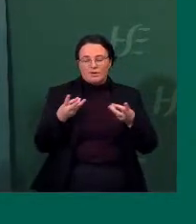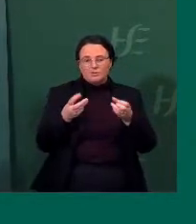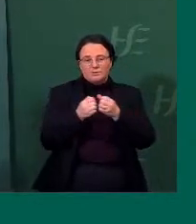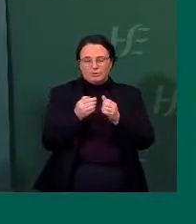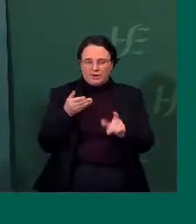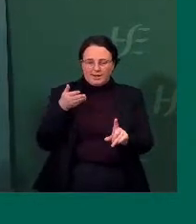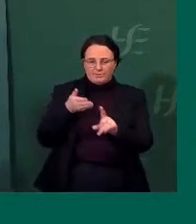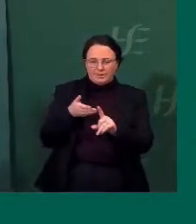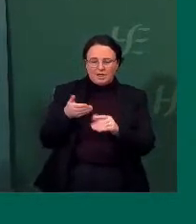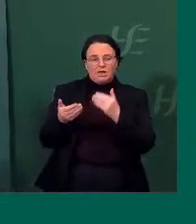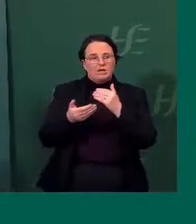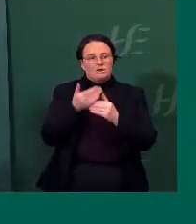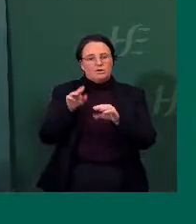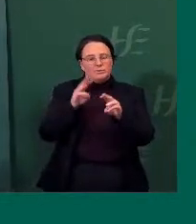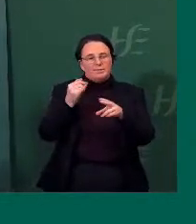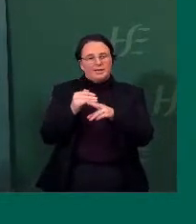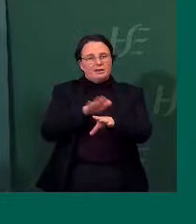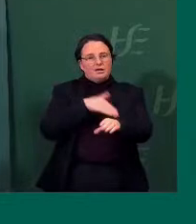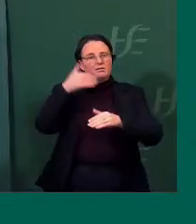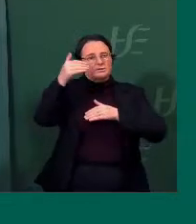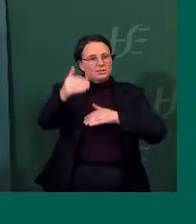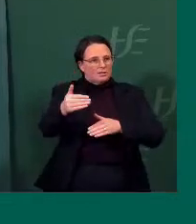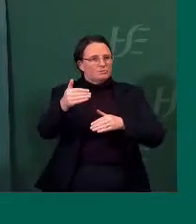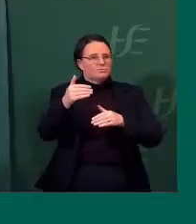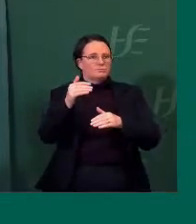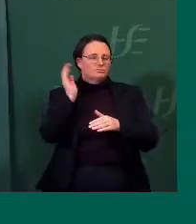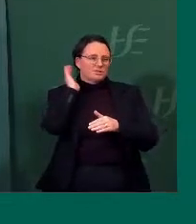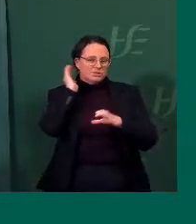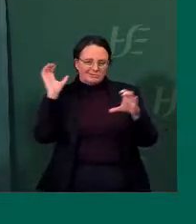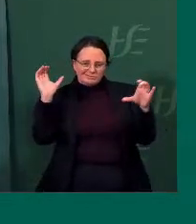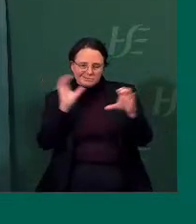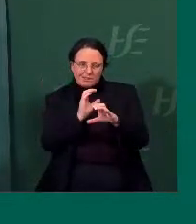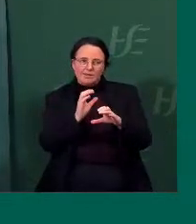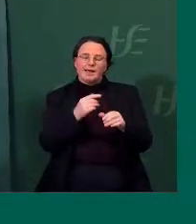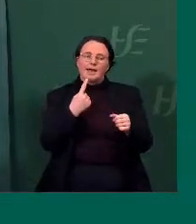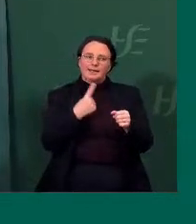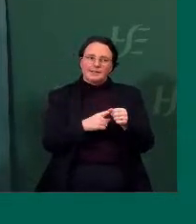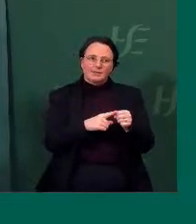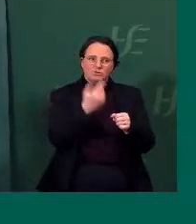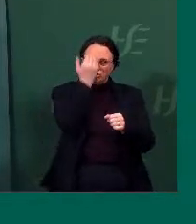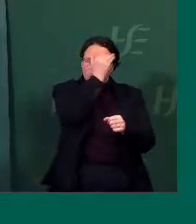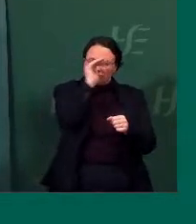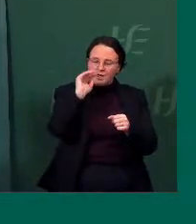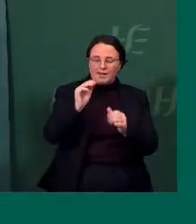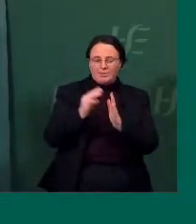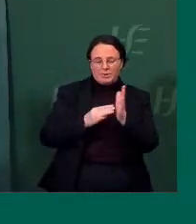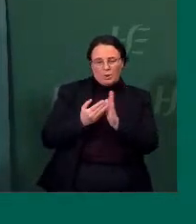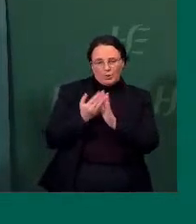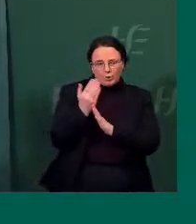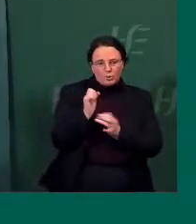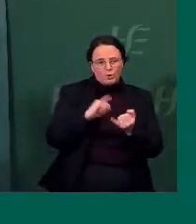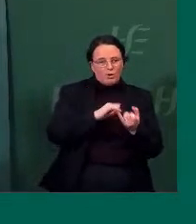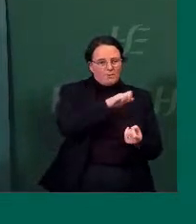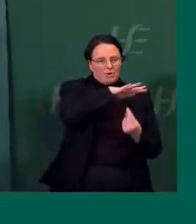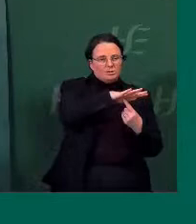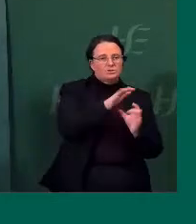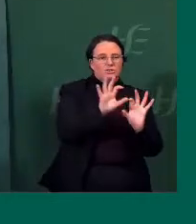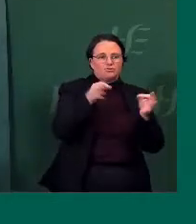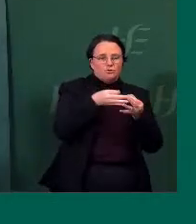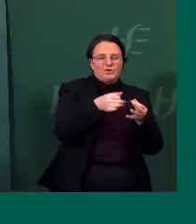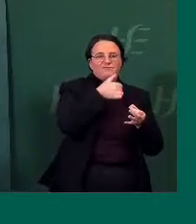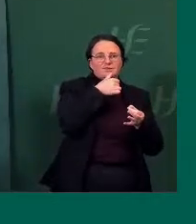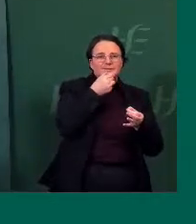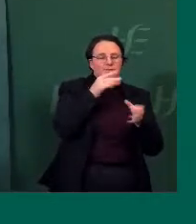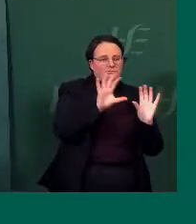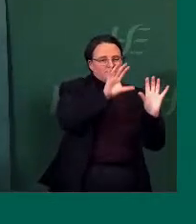younger people who are in long-term residential care. And again, to reinforce the point, the programme is designed to run through the priority groups in sequence as